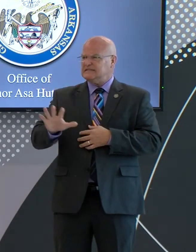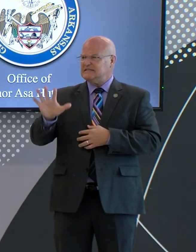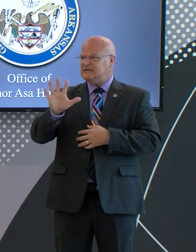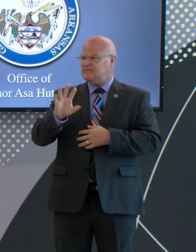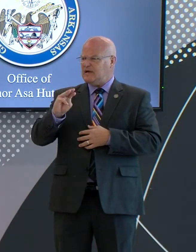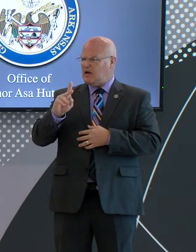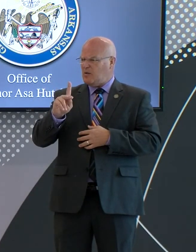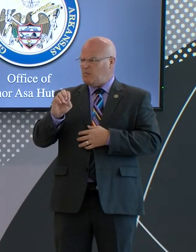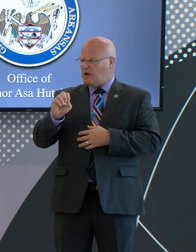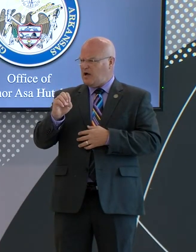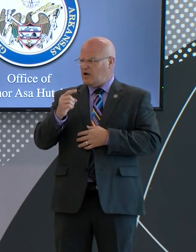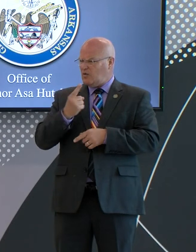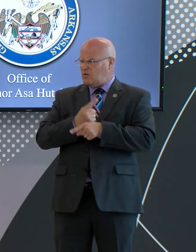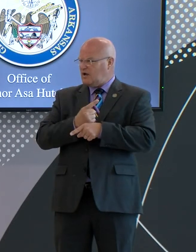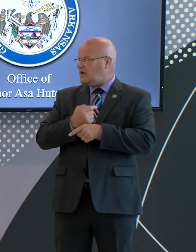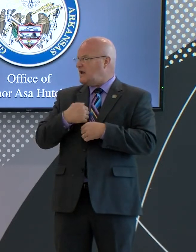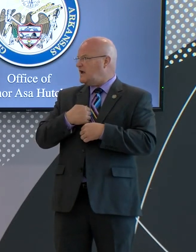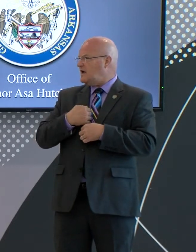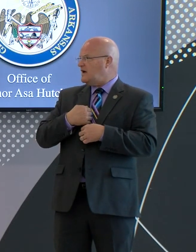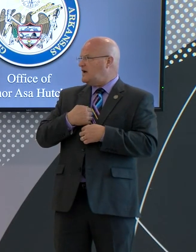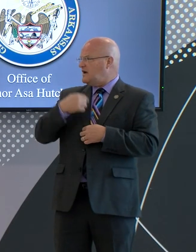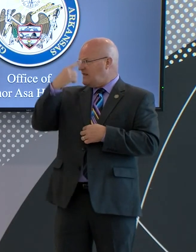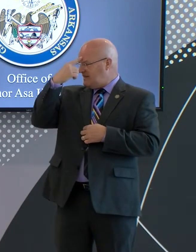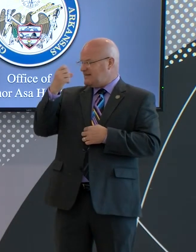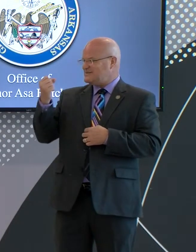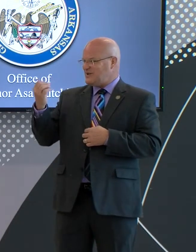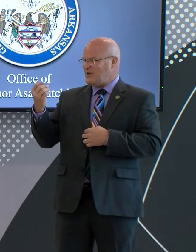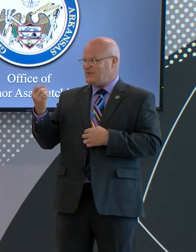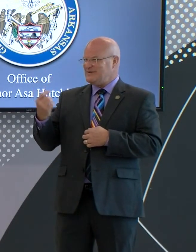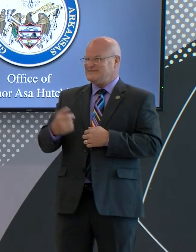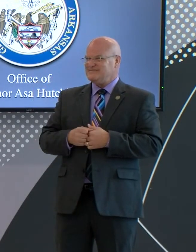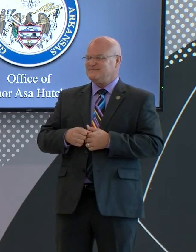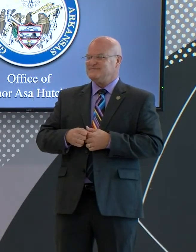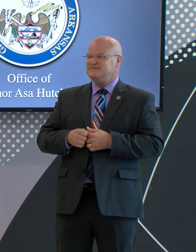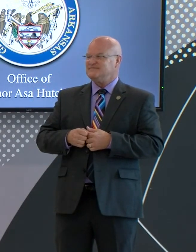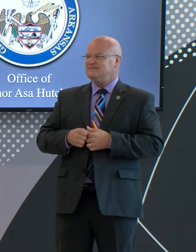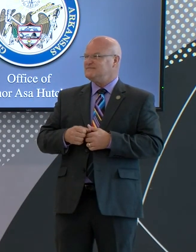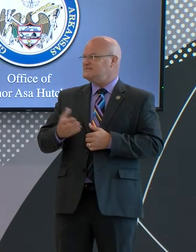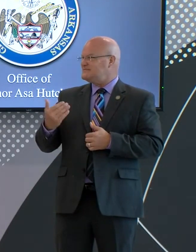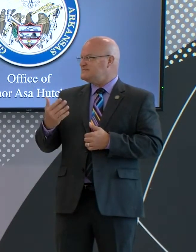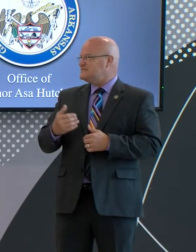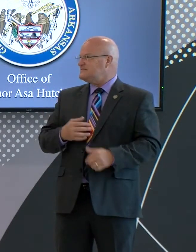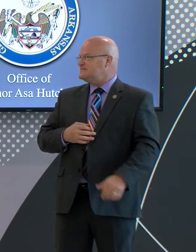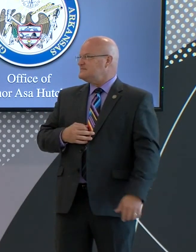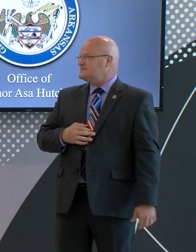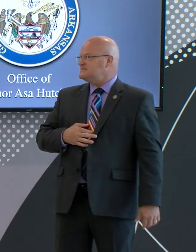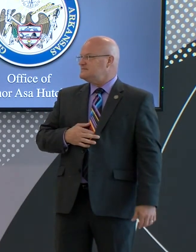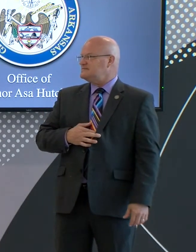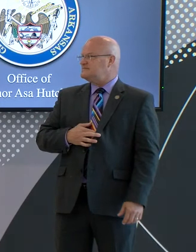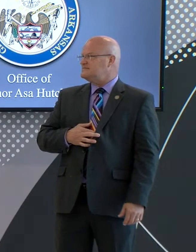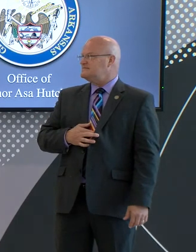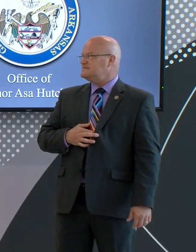well, Mike's getting the statistic. You have it, Mike? I think so. Go ahead.